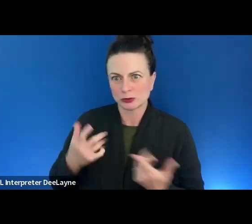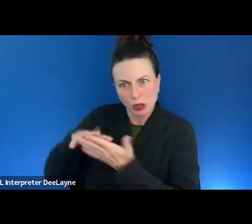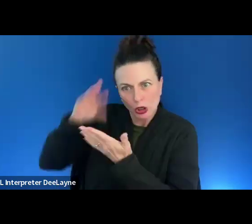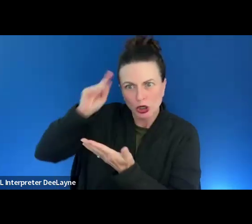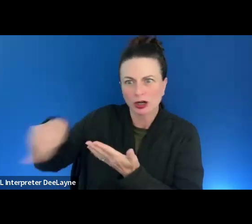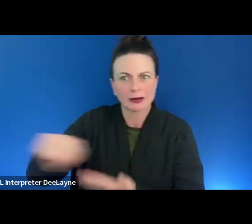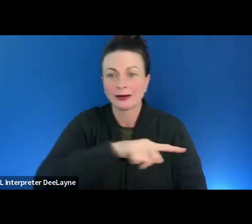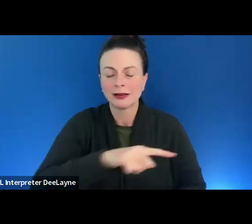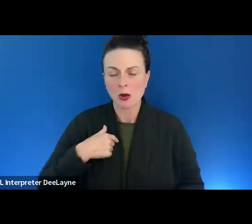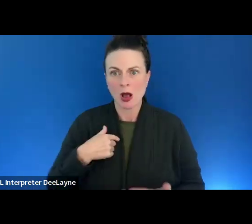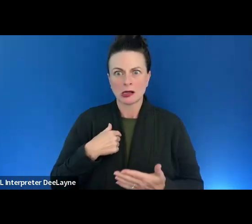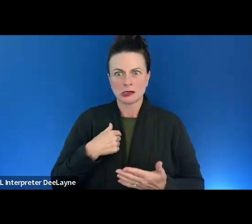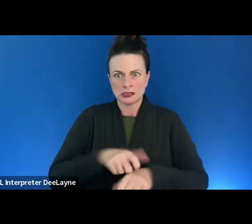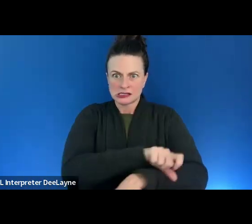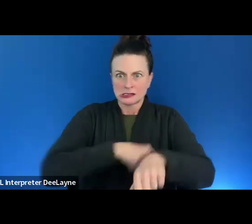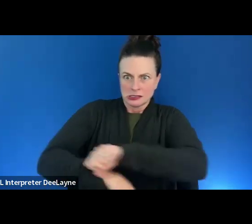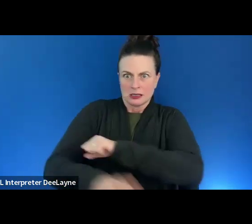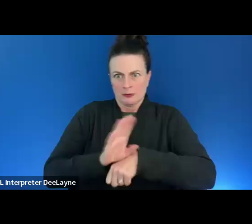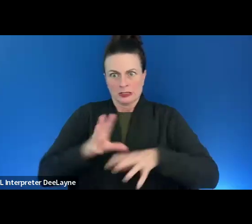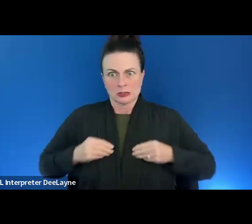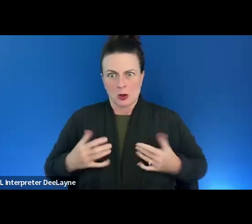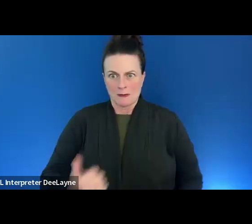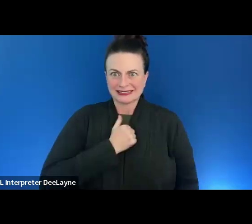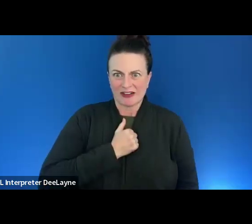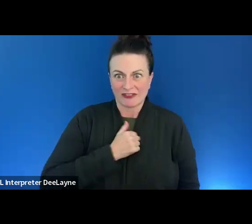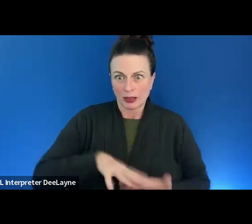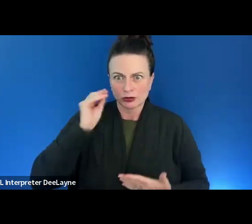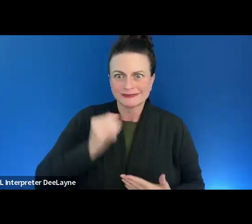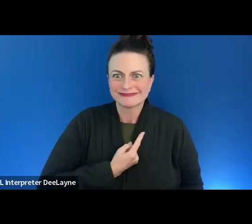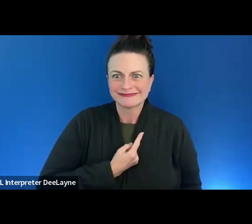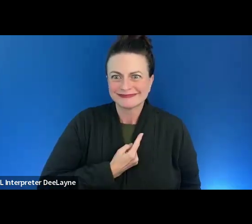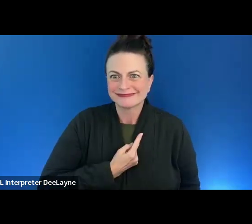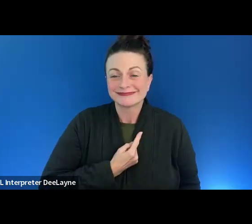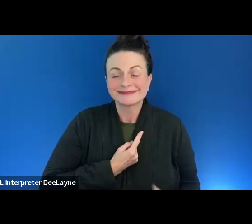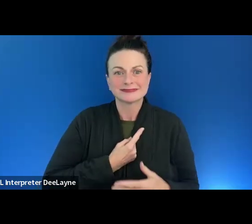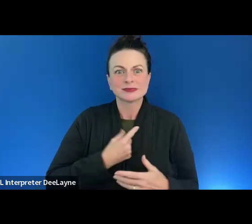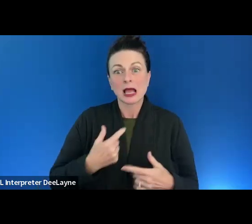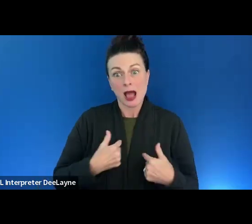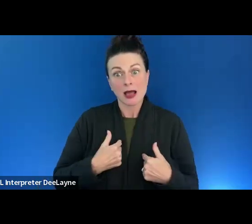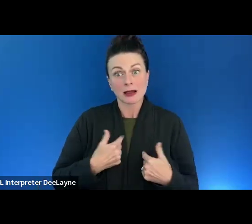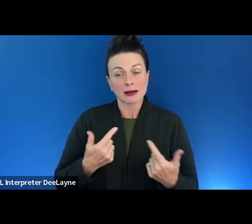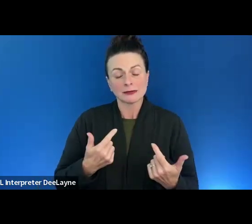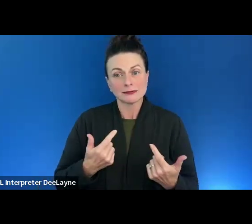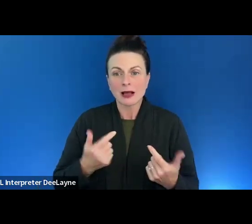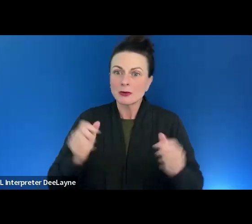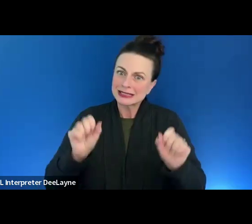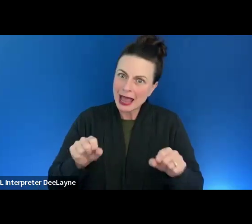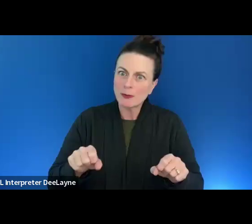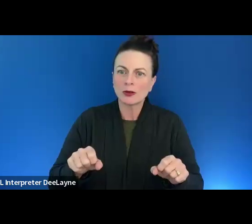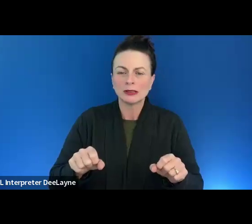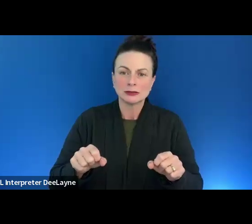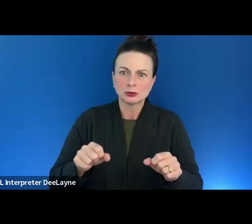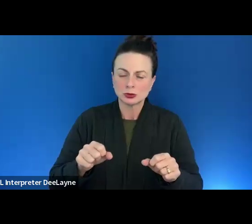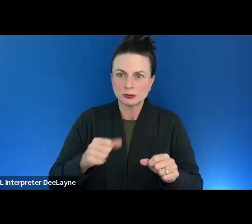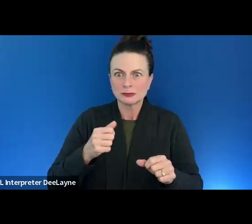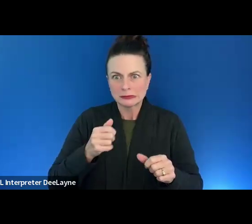to kind of learn how to become a business owner on my own. And the real way that I was able to do so and that I was able to get